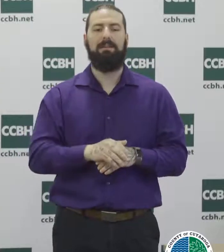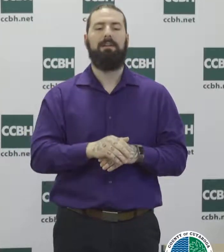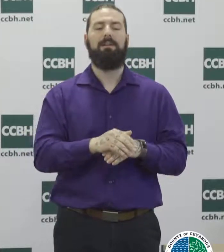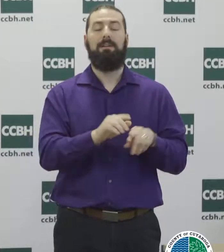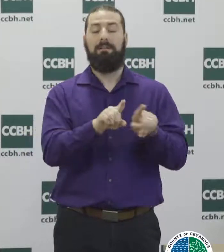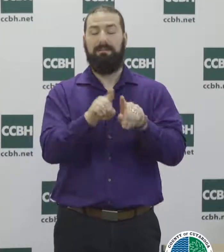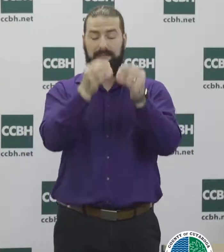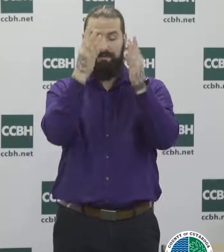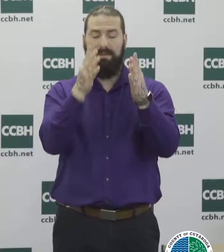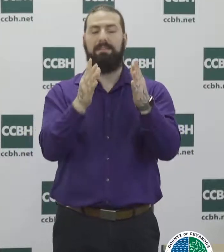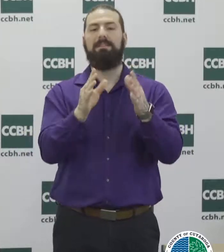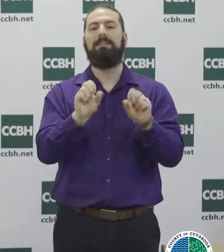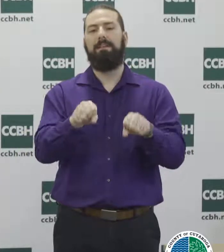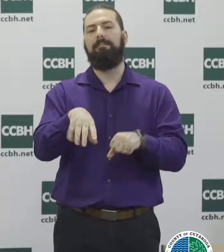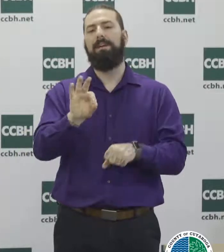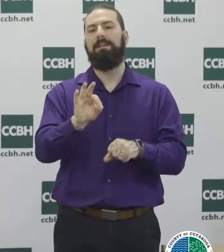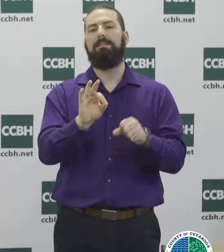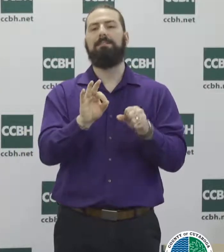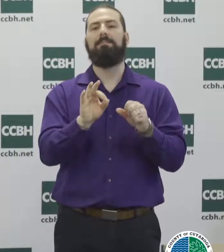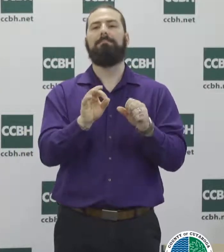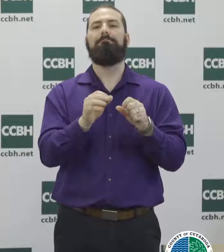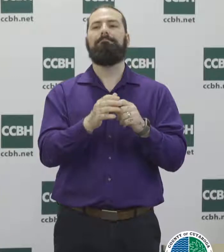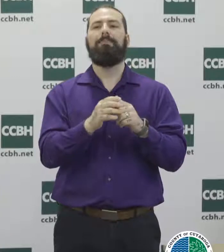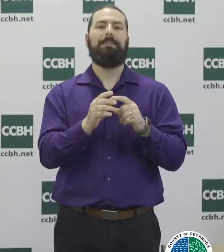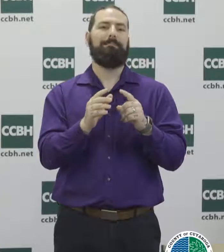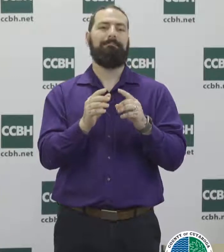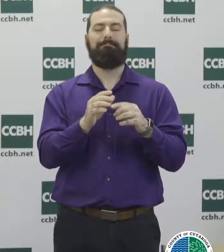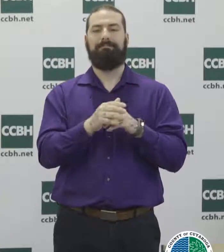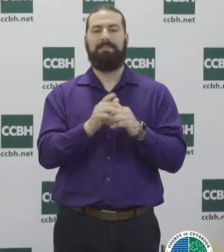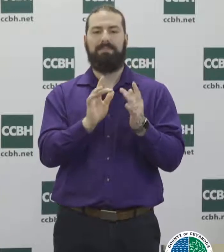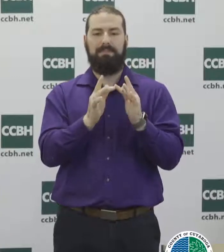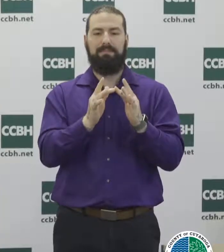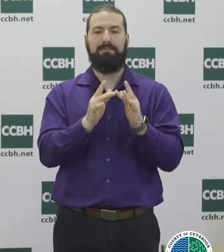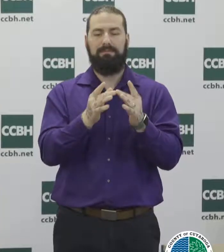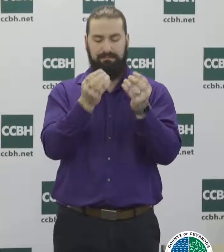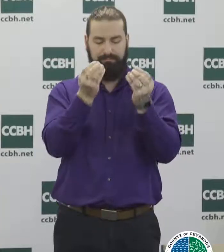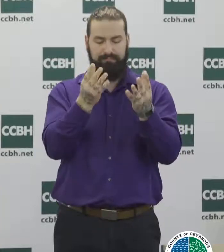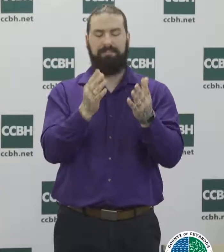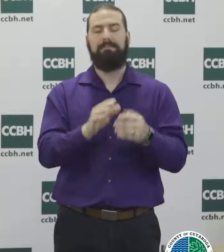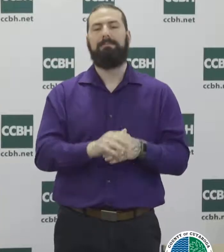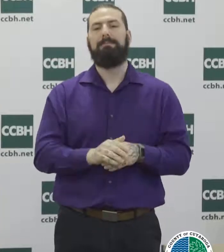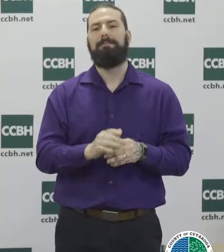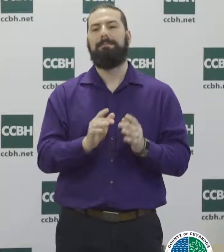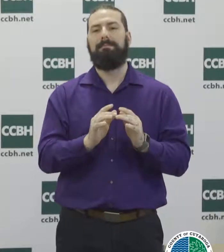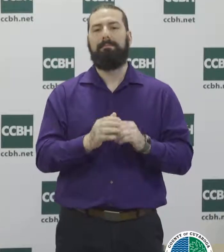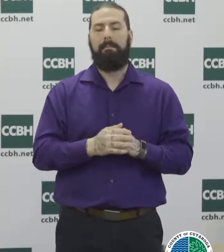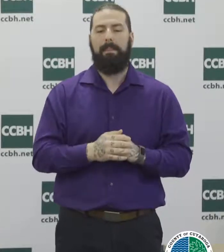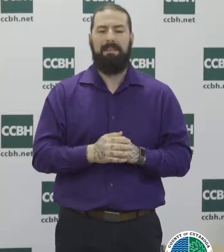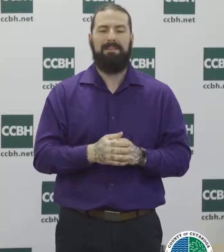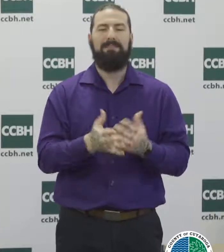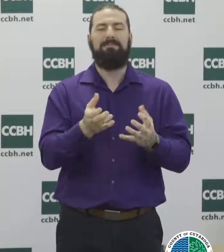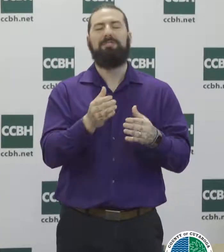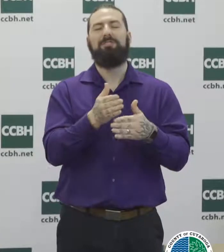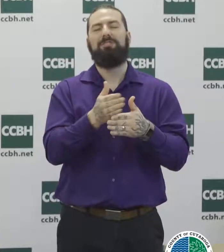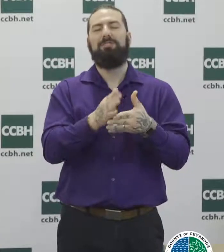pages. So next, I would just like to share a quick story about when I first started working at the Board of